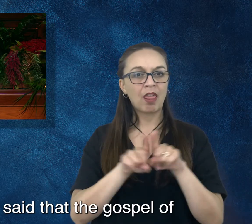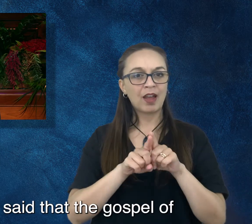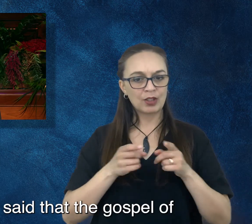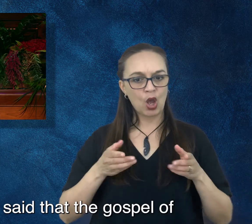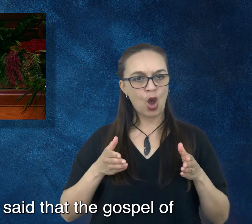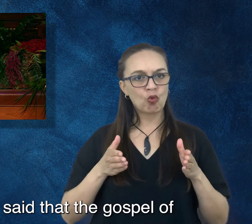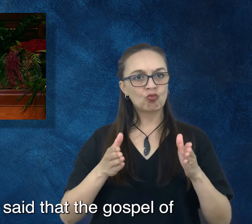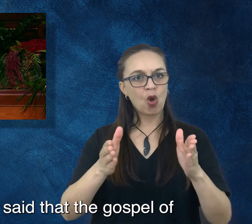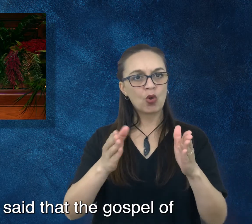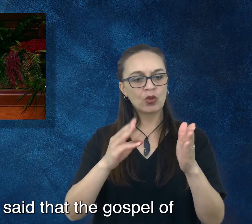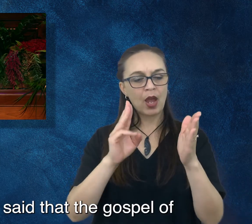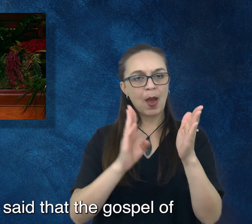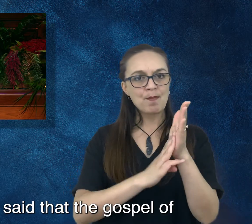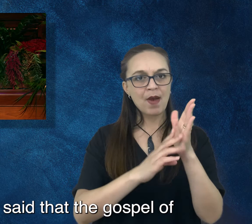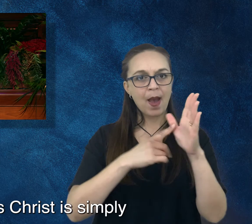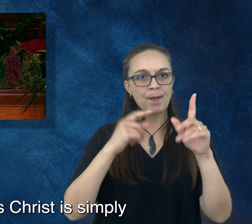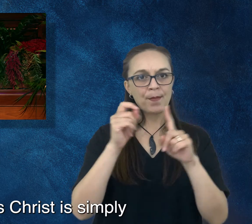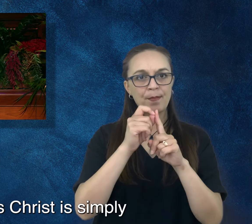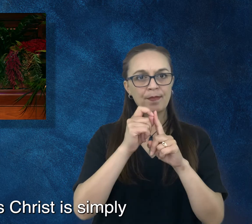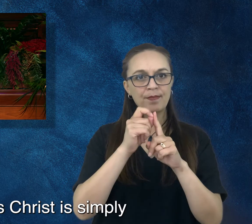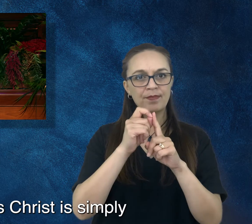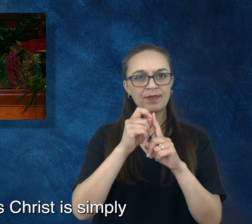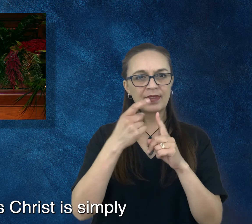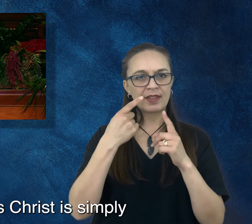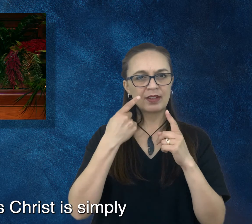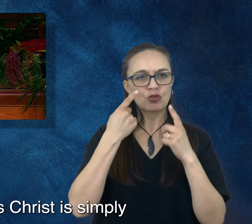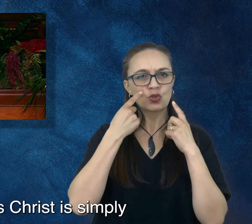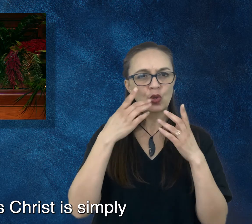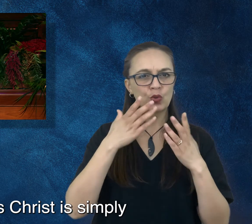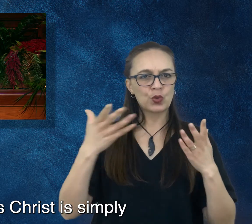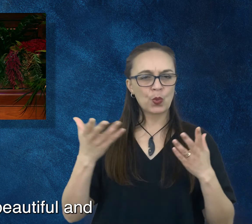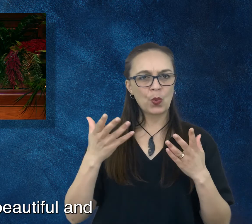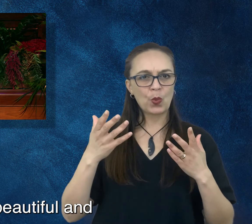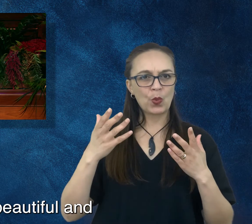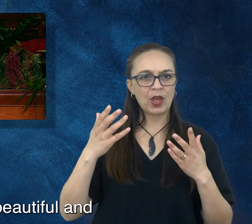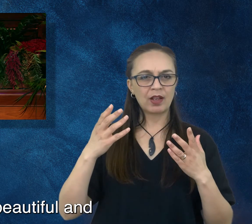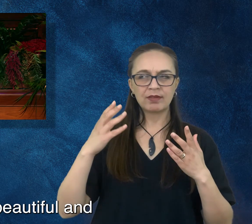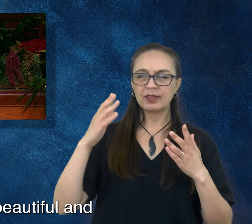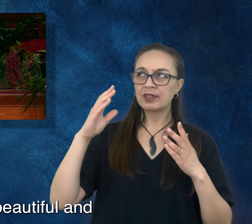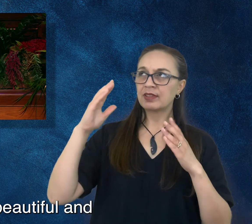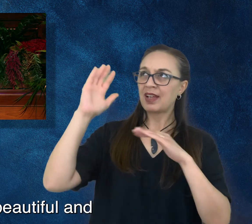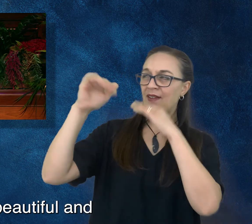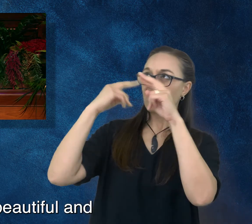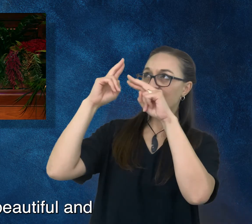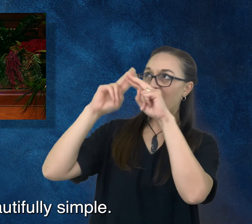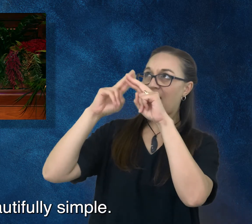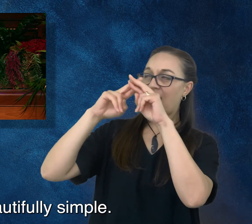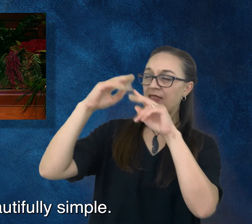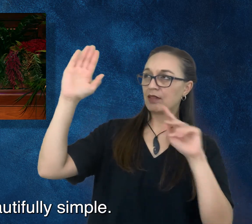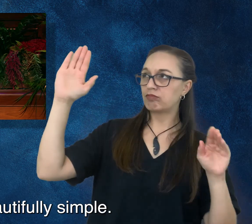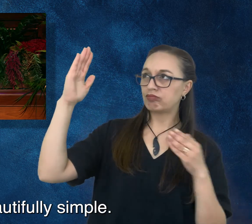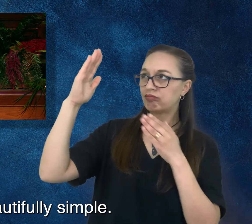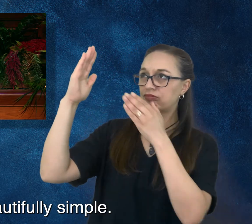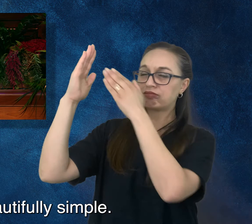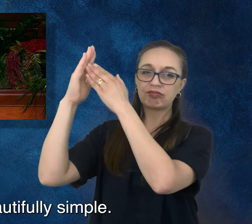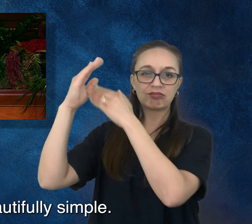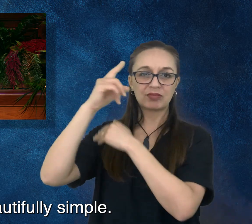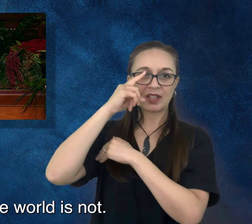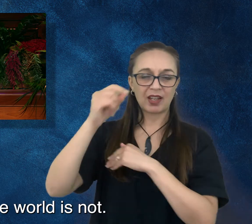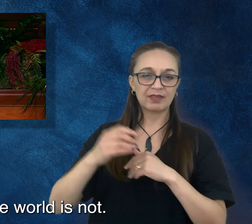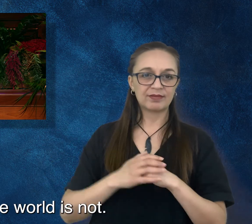It has been said that the gospel of Jesus Christ is simply beautiful and beautifully simple.